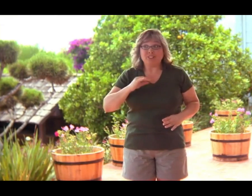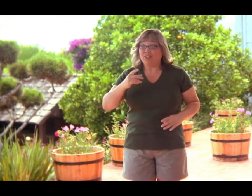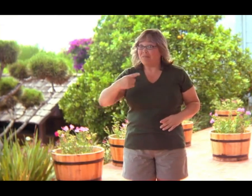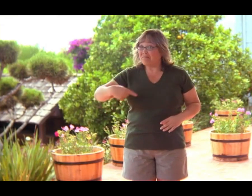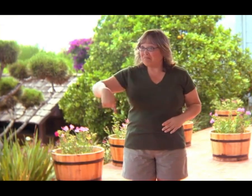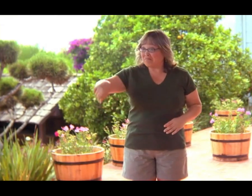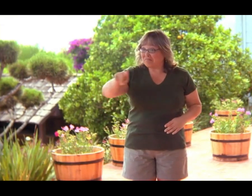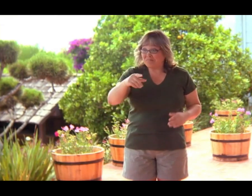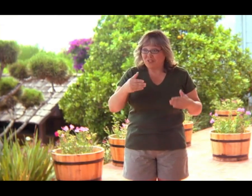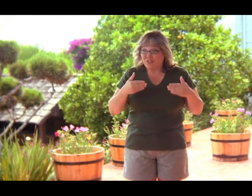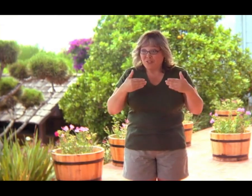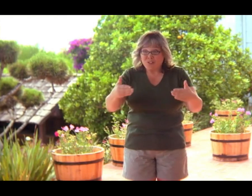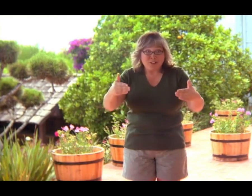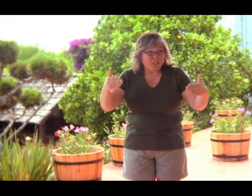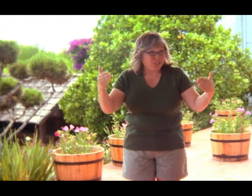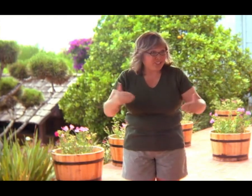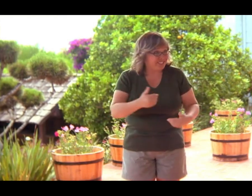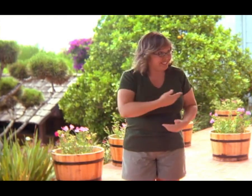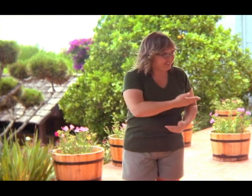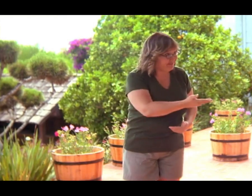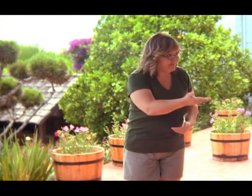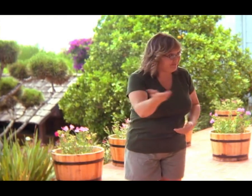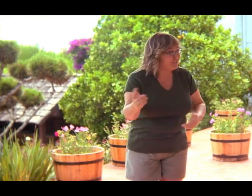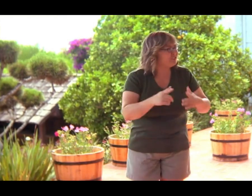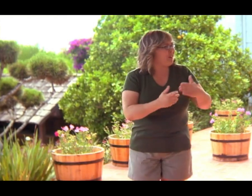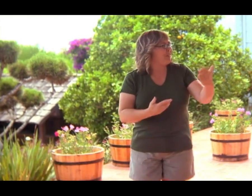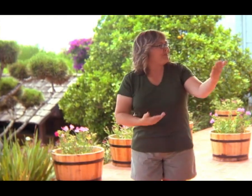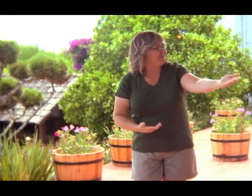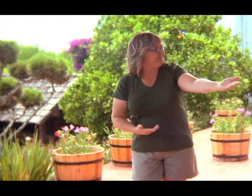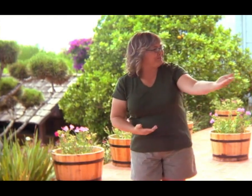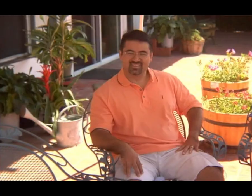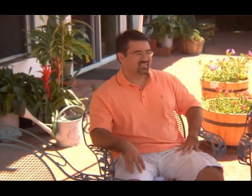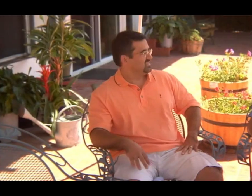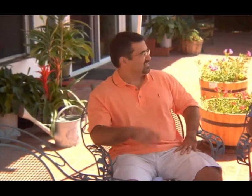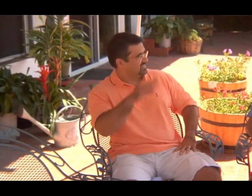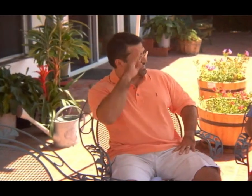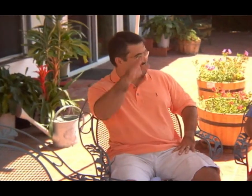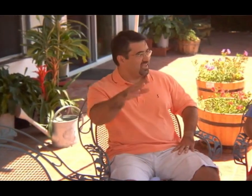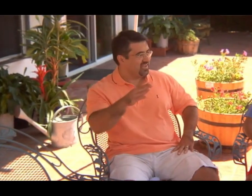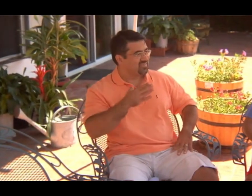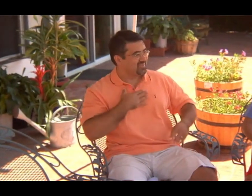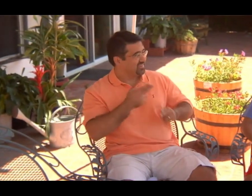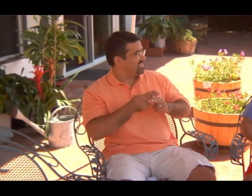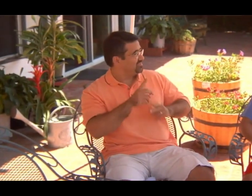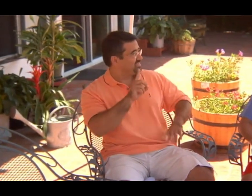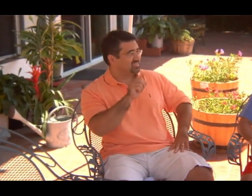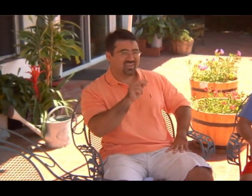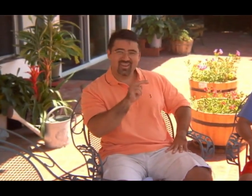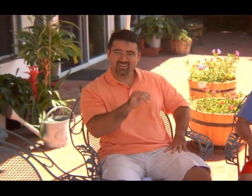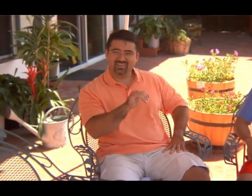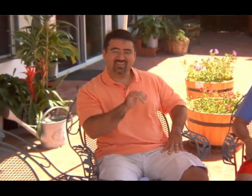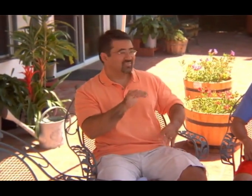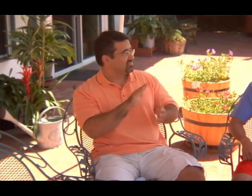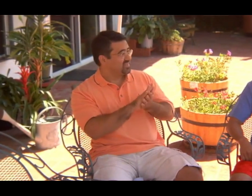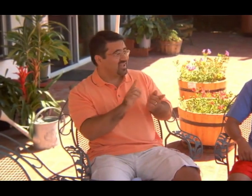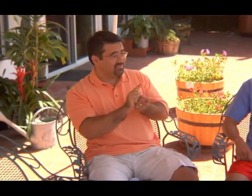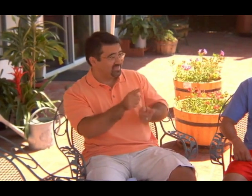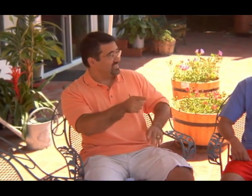all know each other. Would you like to start by introducing yourself to everyone? Hello, my name is Danny. Nice to meet all of